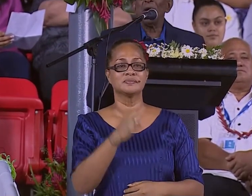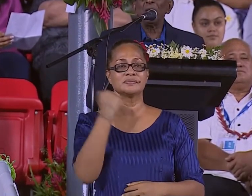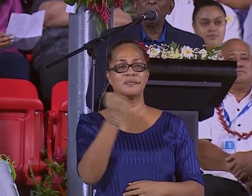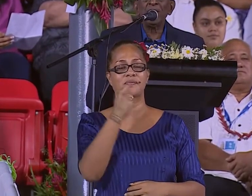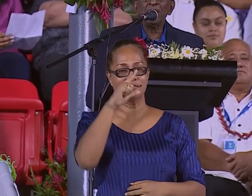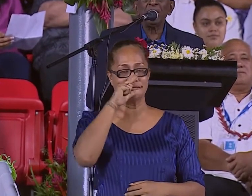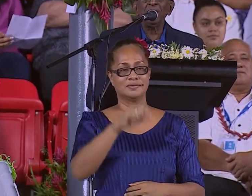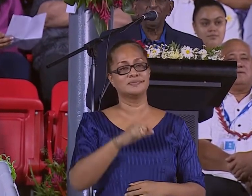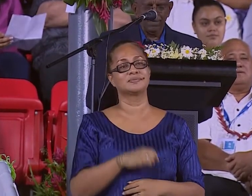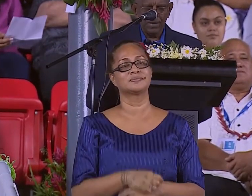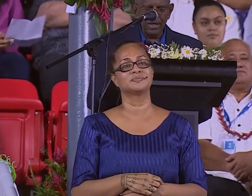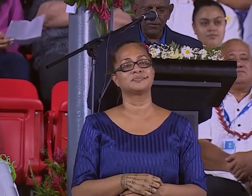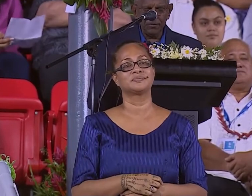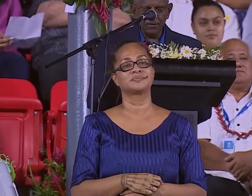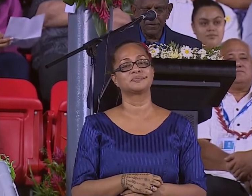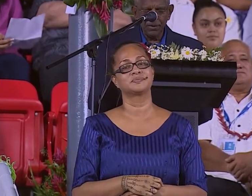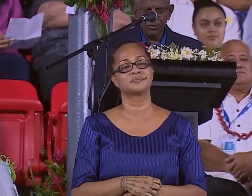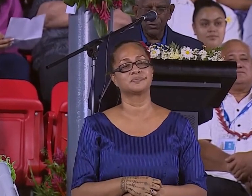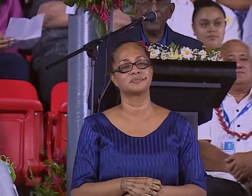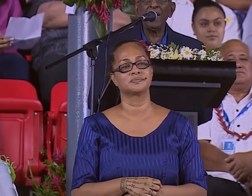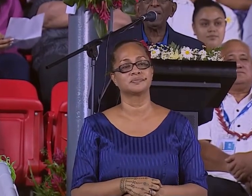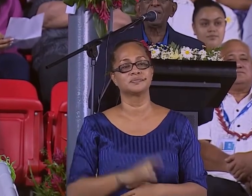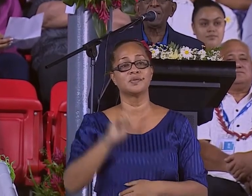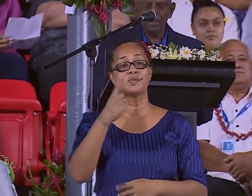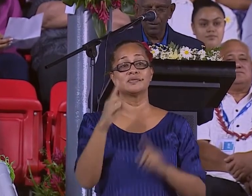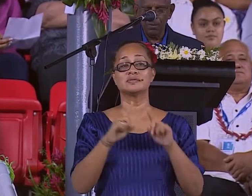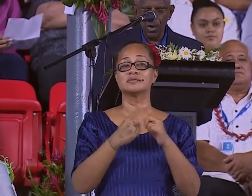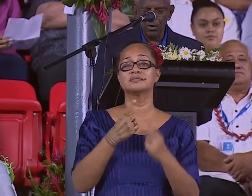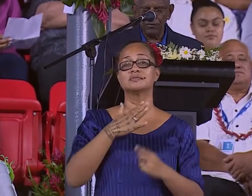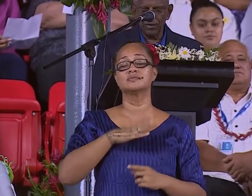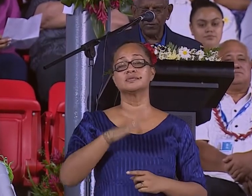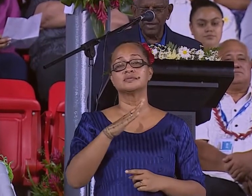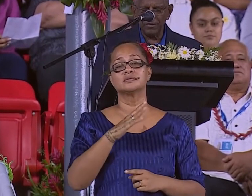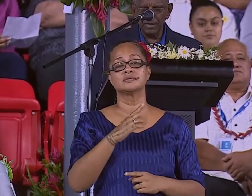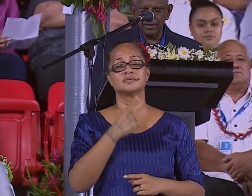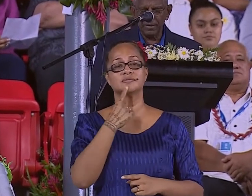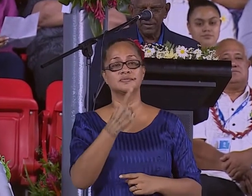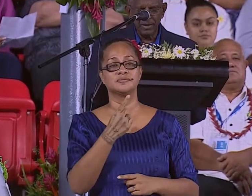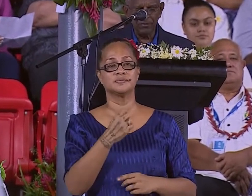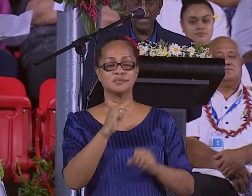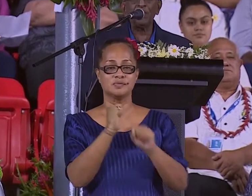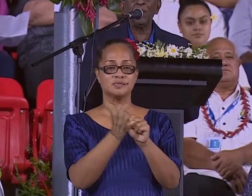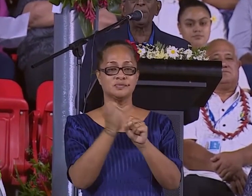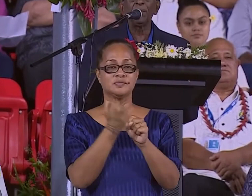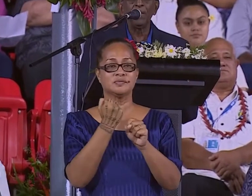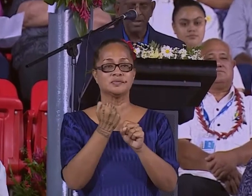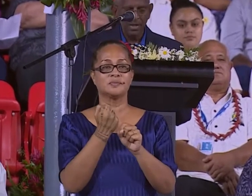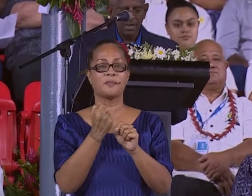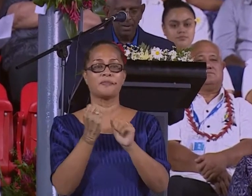One of our objectives is to create bonds of kindred,